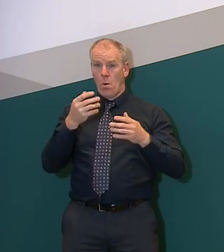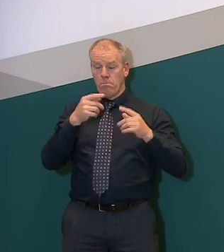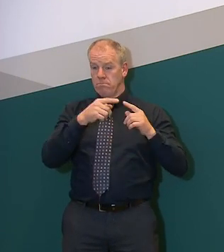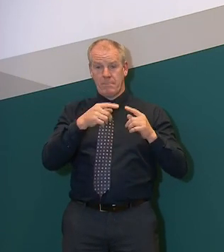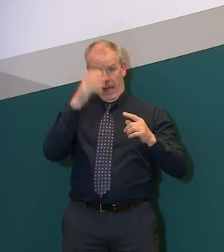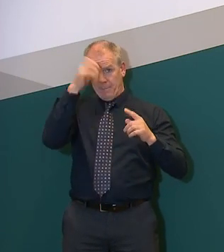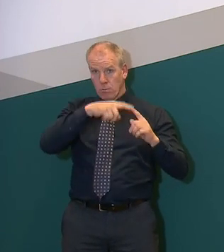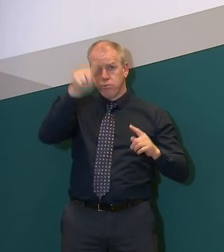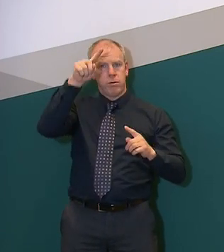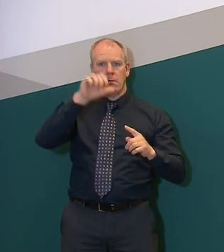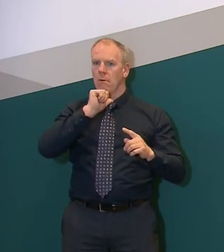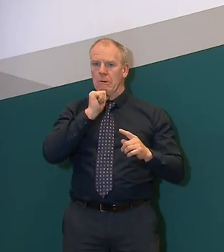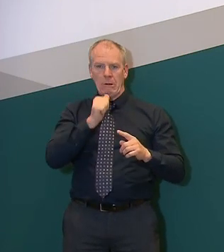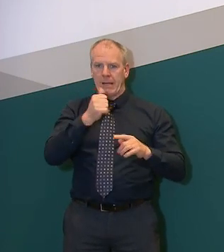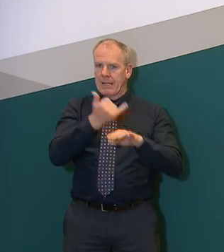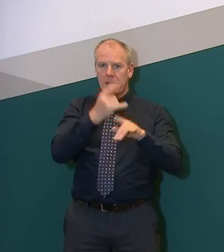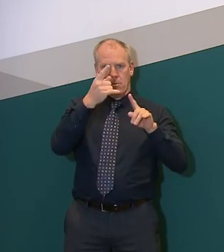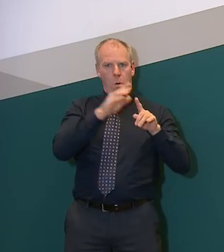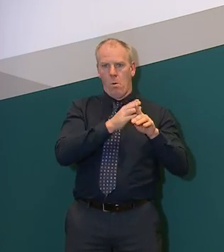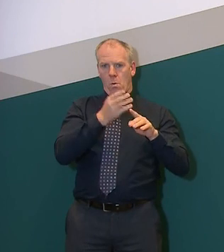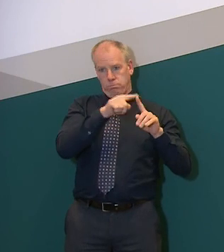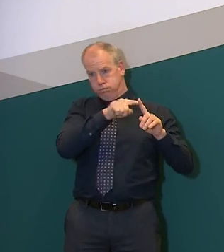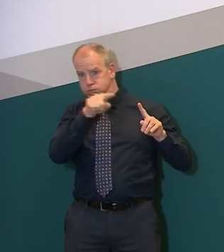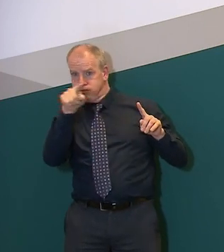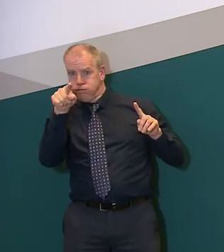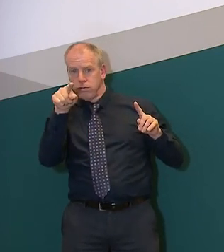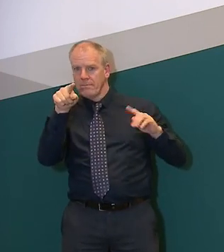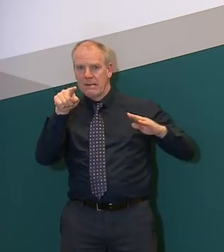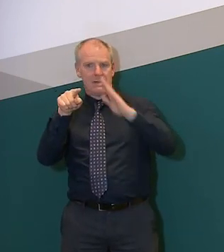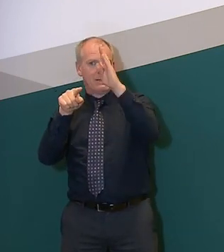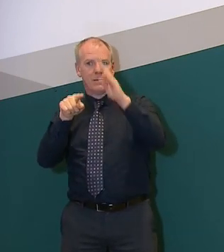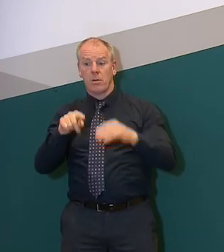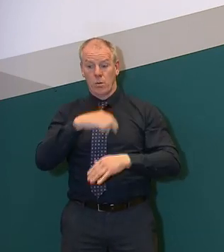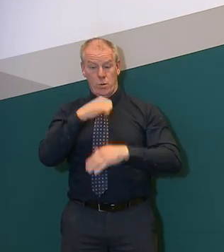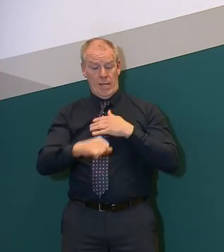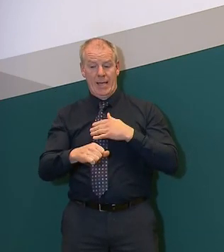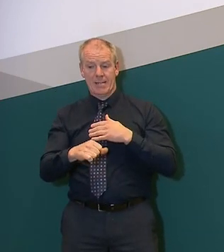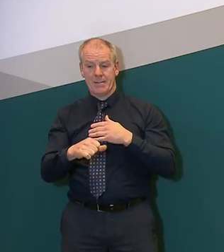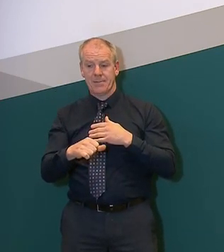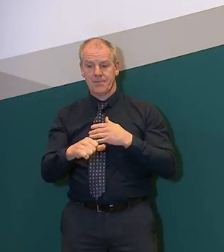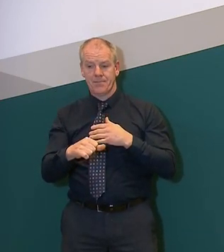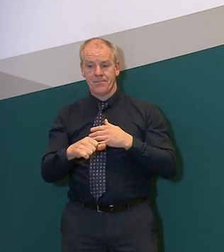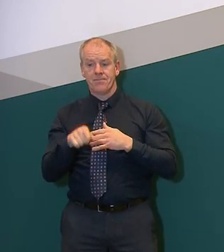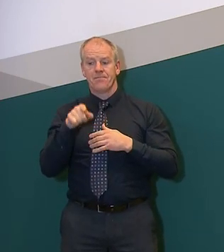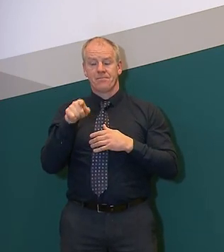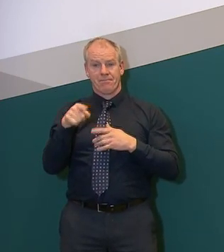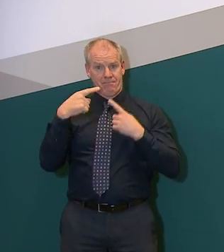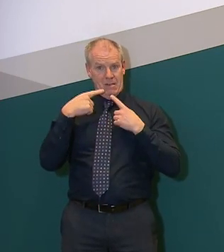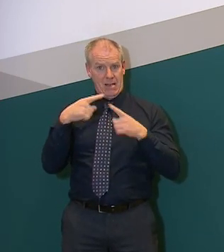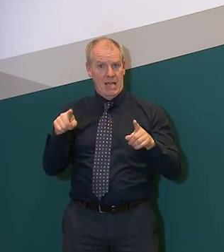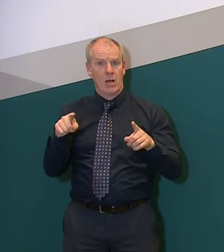that unmitigated scenario. So as today, when we're